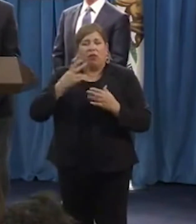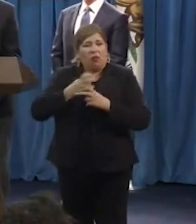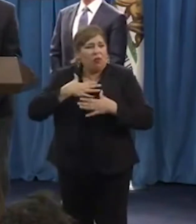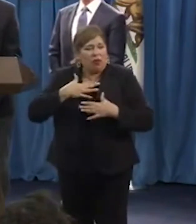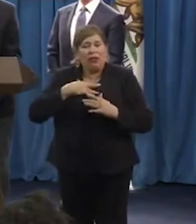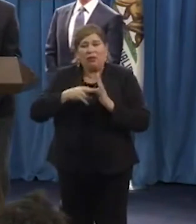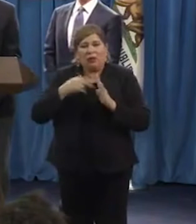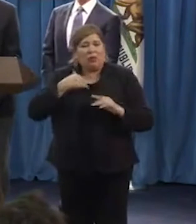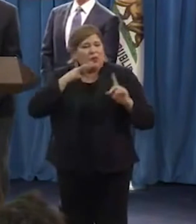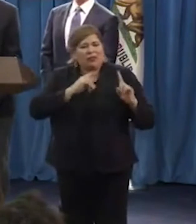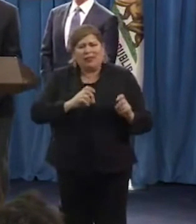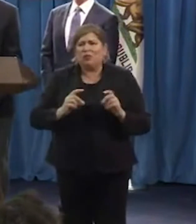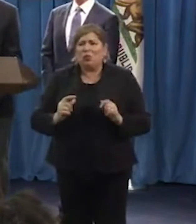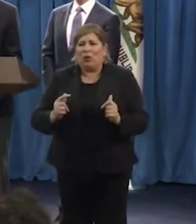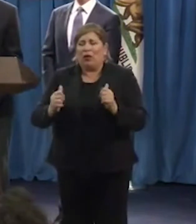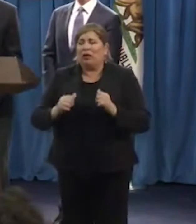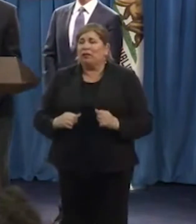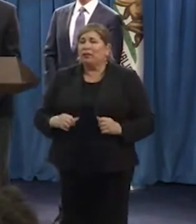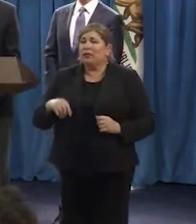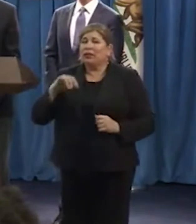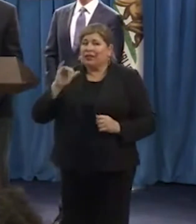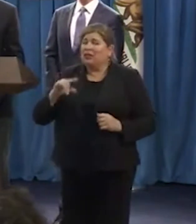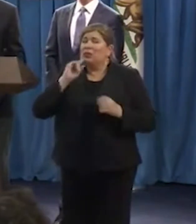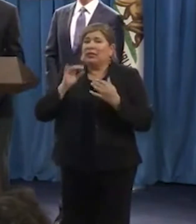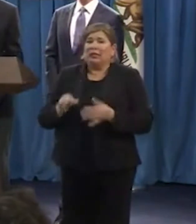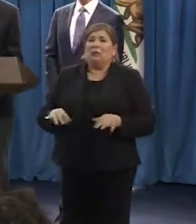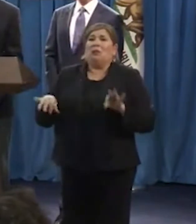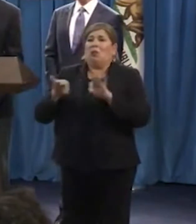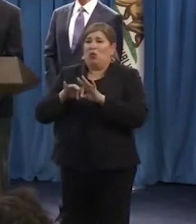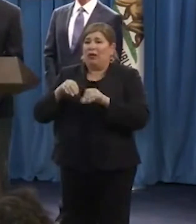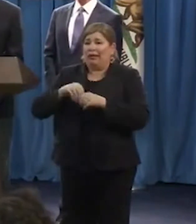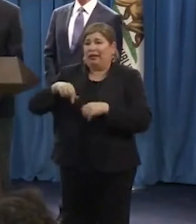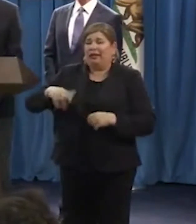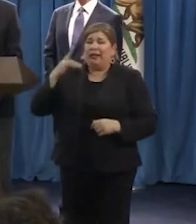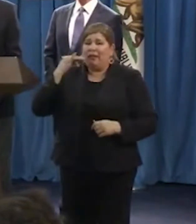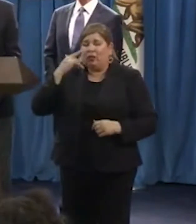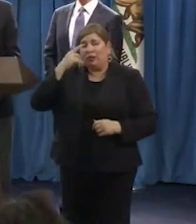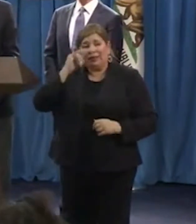moment for California, one of the first facilities that takes care